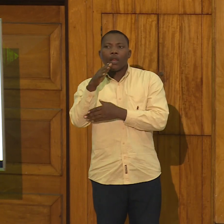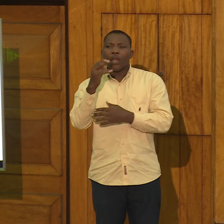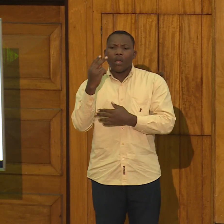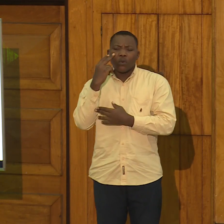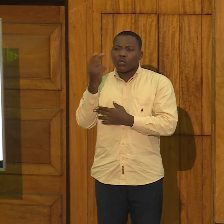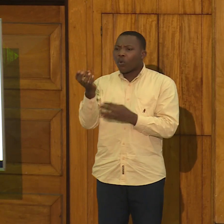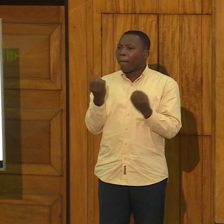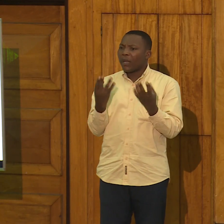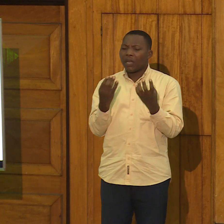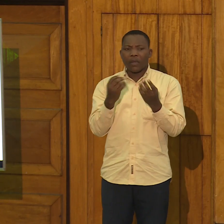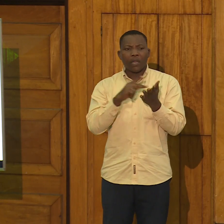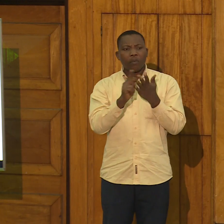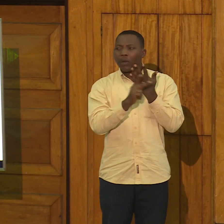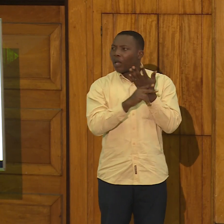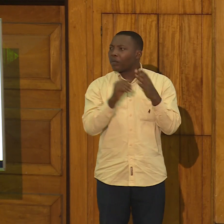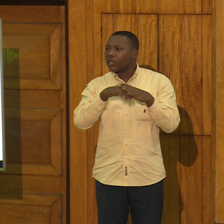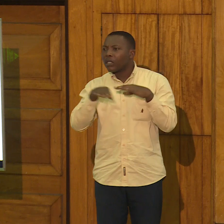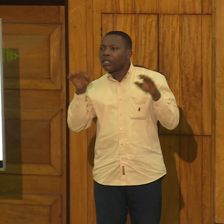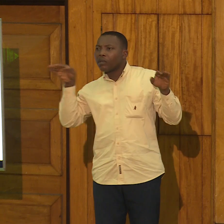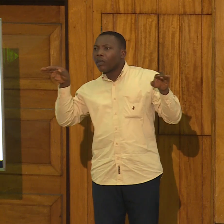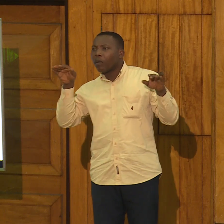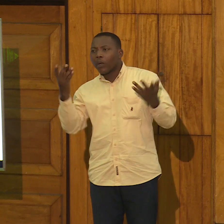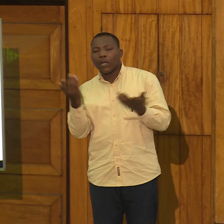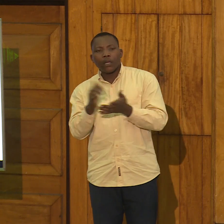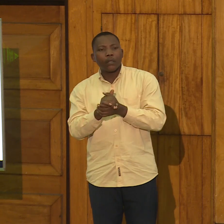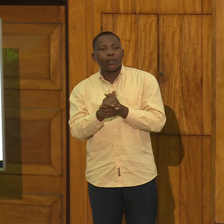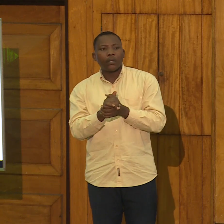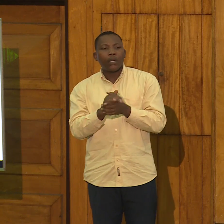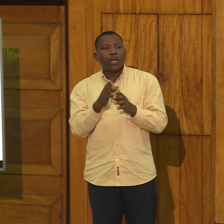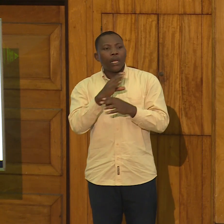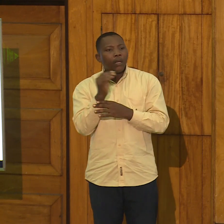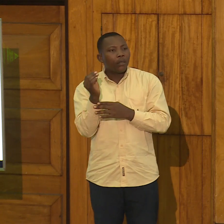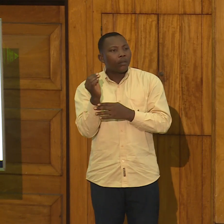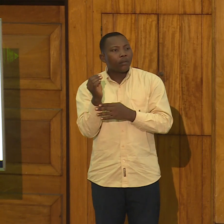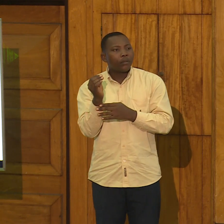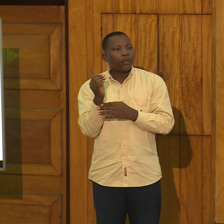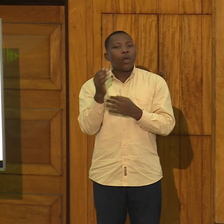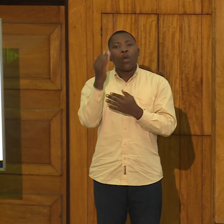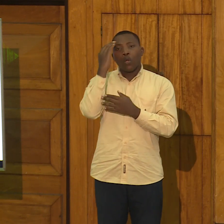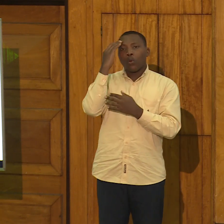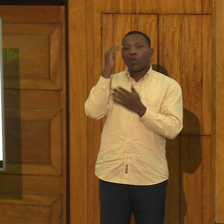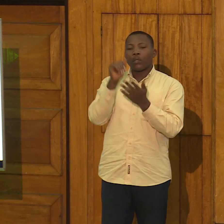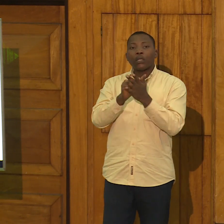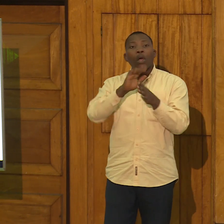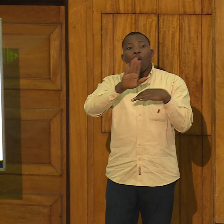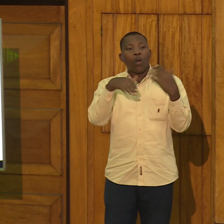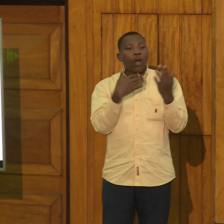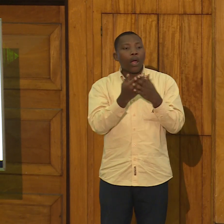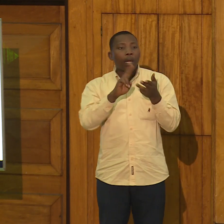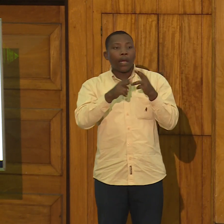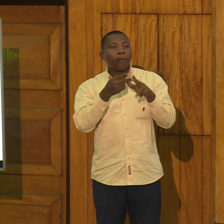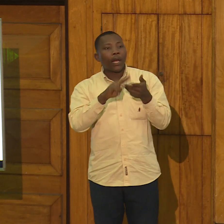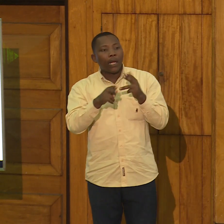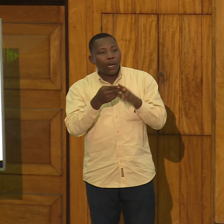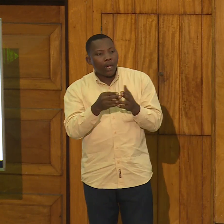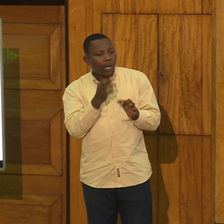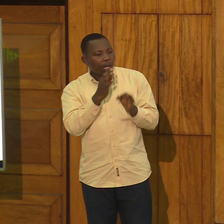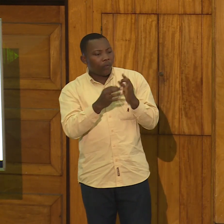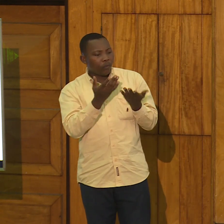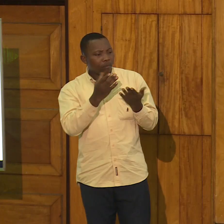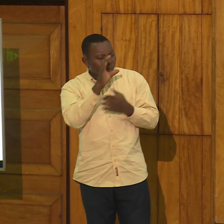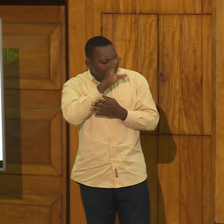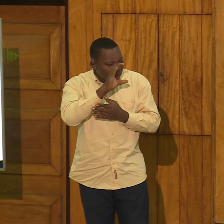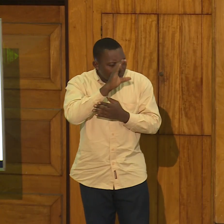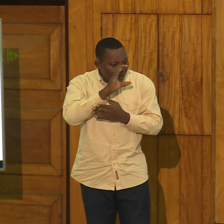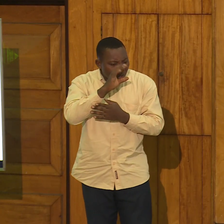Zimbabwe, typical one being the Dreams. And then, but you know, our statistics, if you look at the HIV